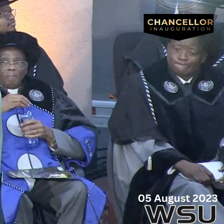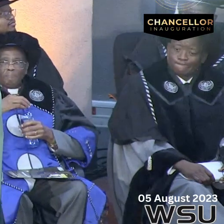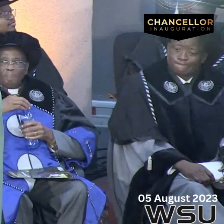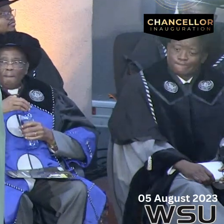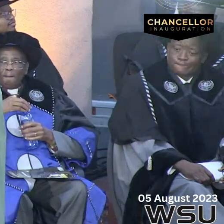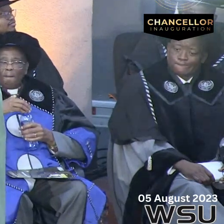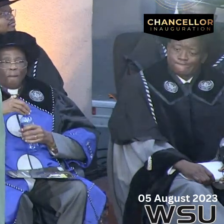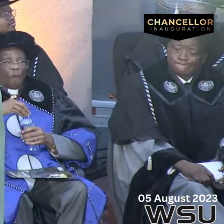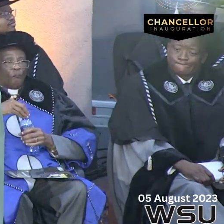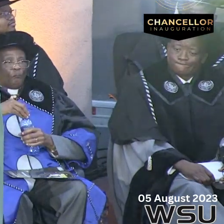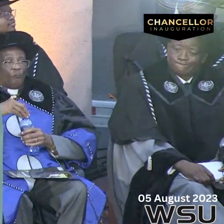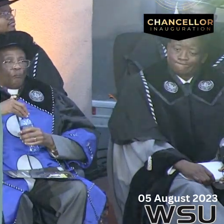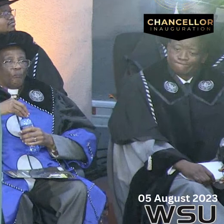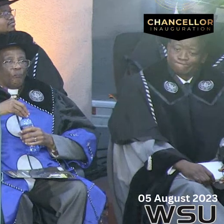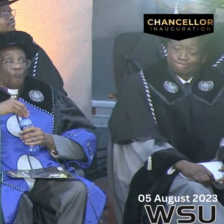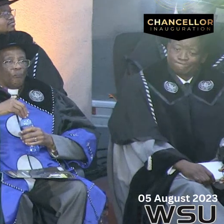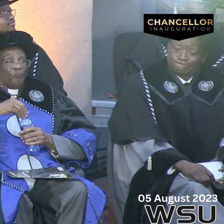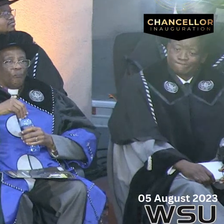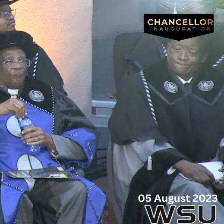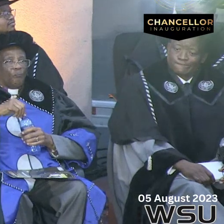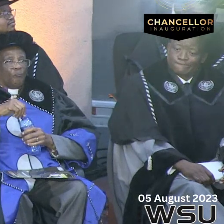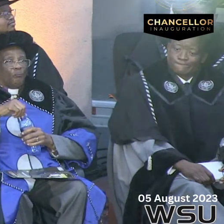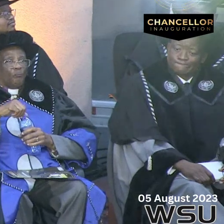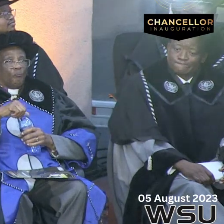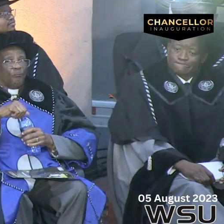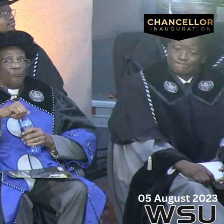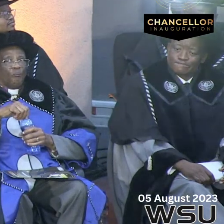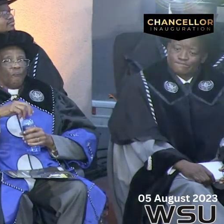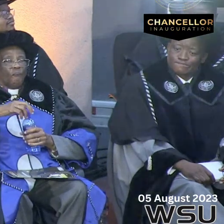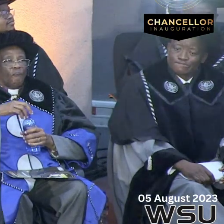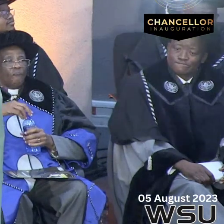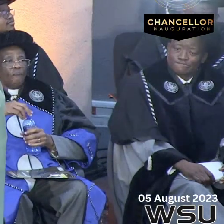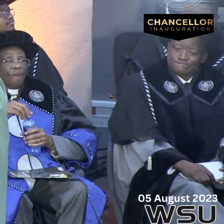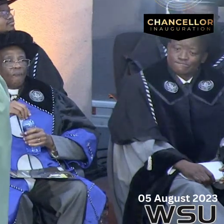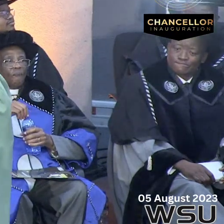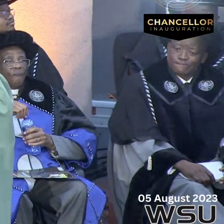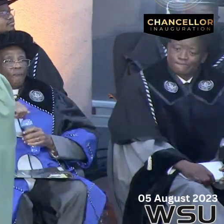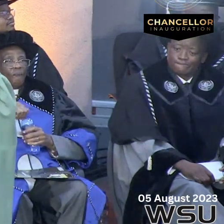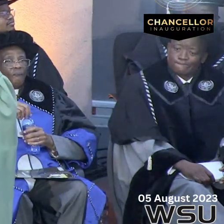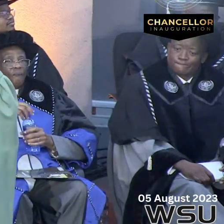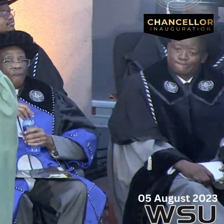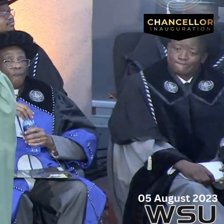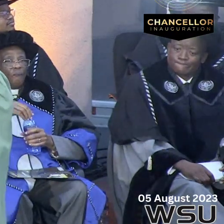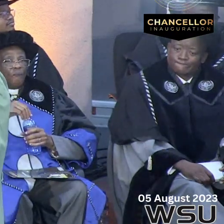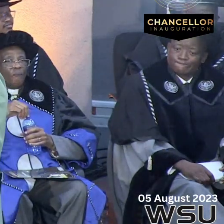Miss Nonkululeko Gobodo, Jengo Chancellor wethu ongenayo.